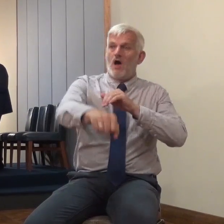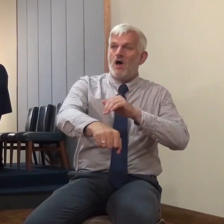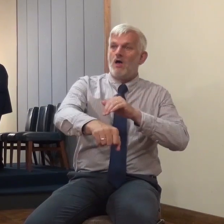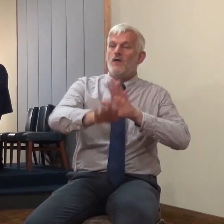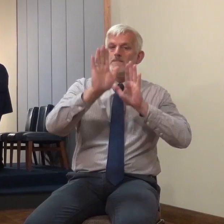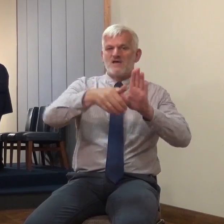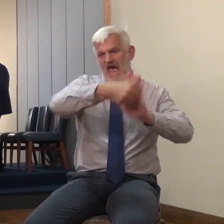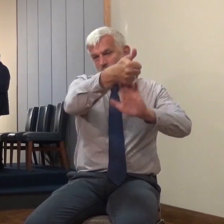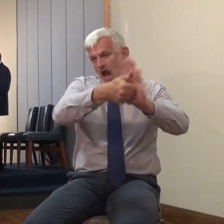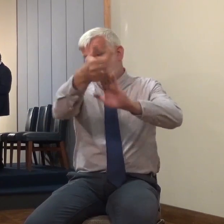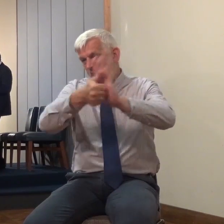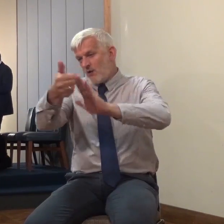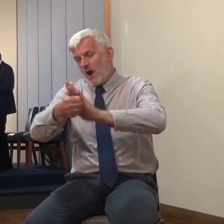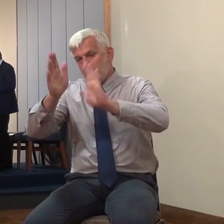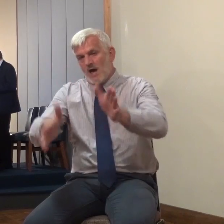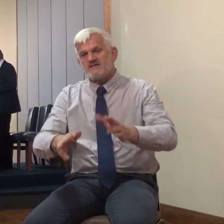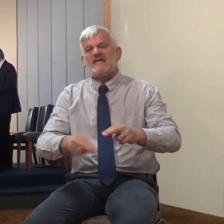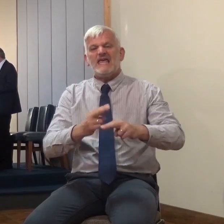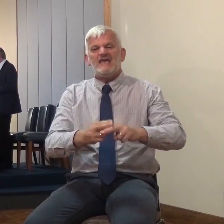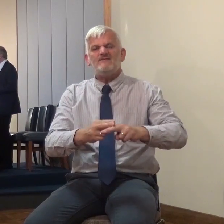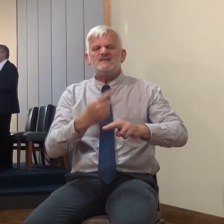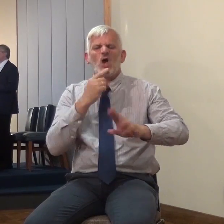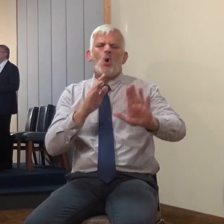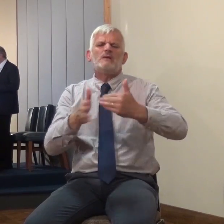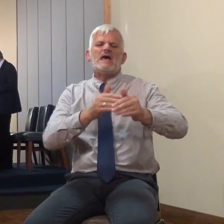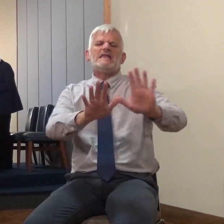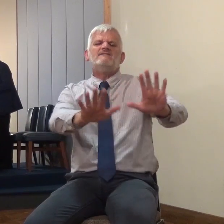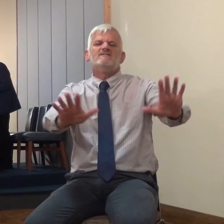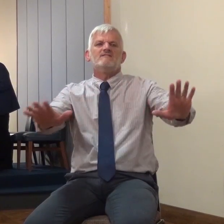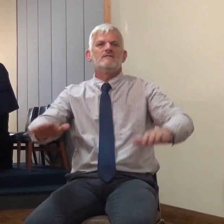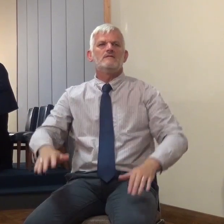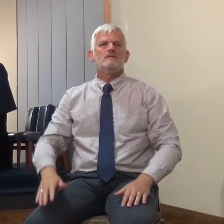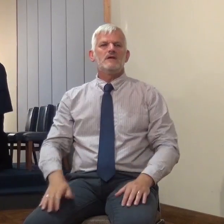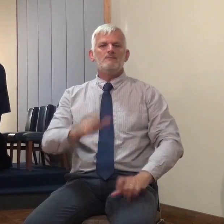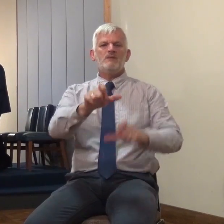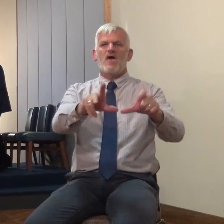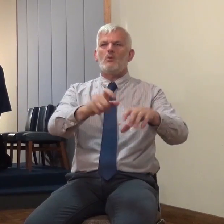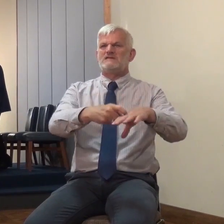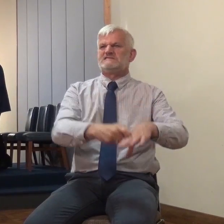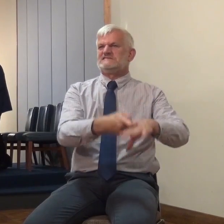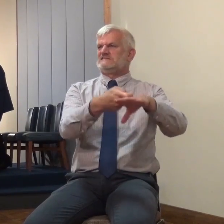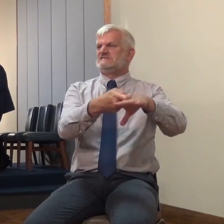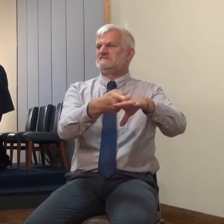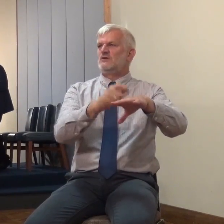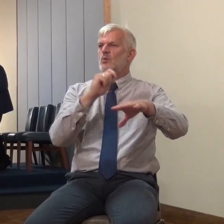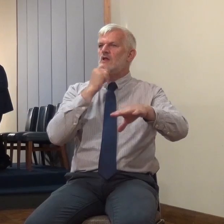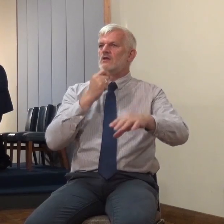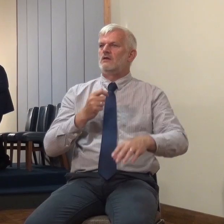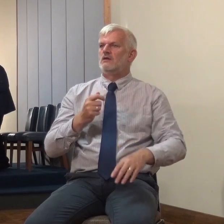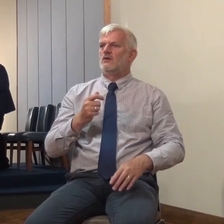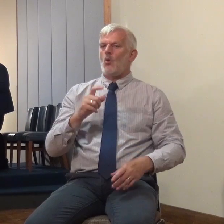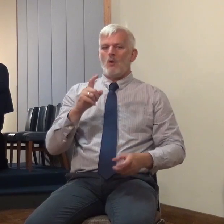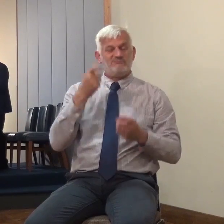to pass that those ye let remain of them shall be pricks in your eyes and thorns in your sides,